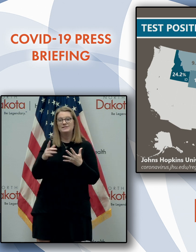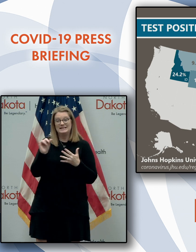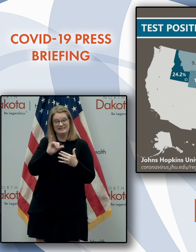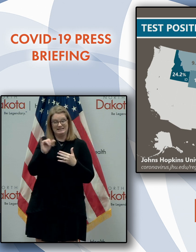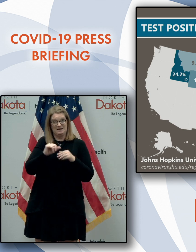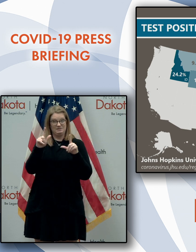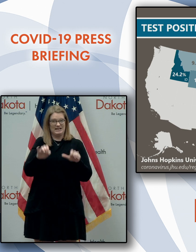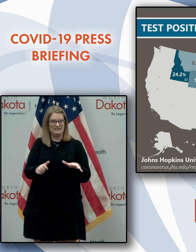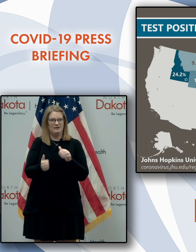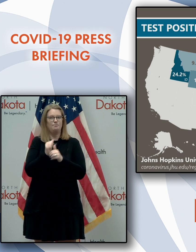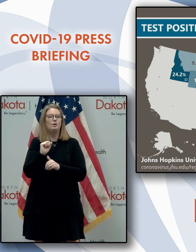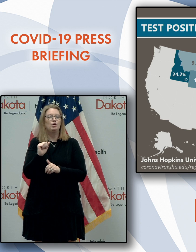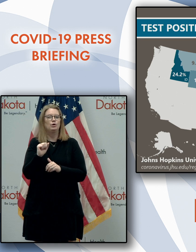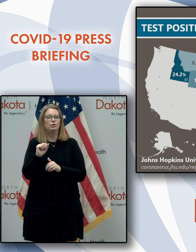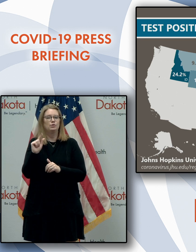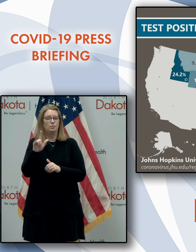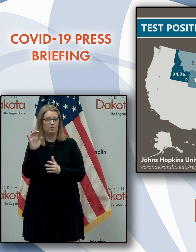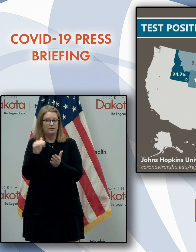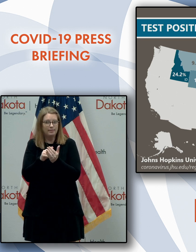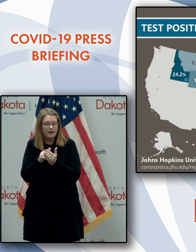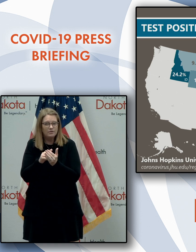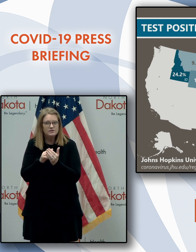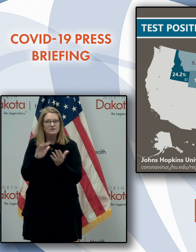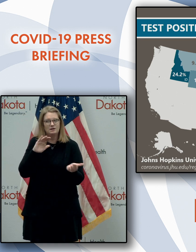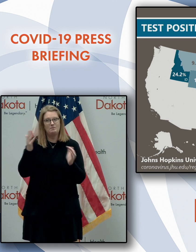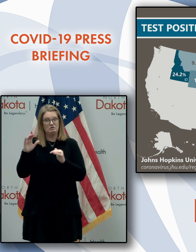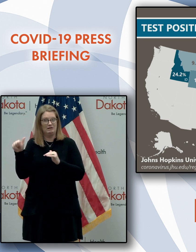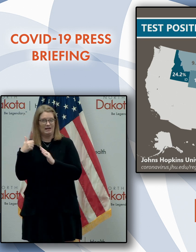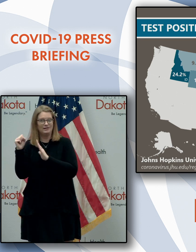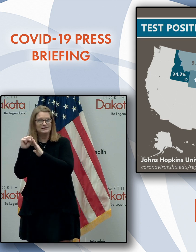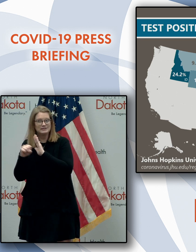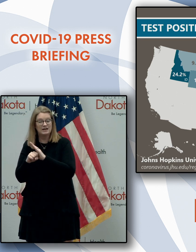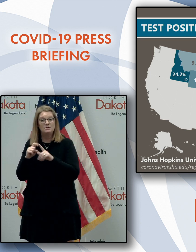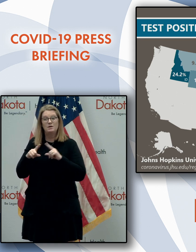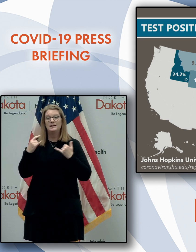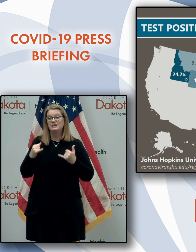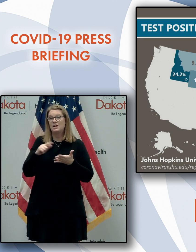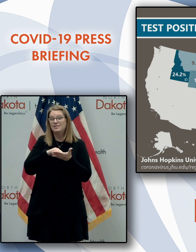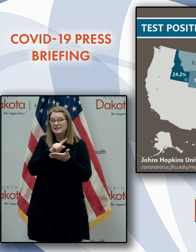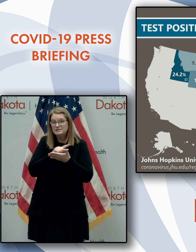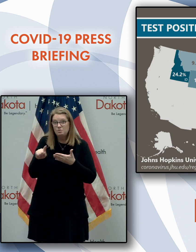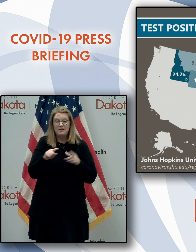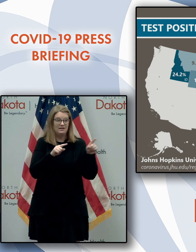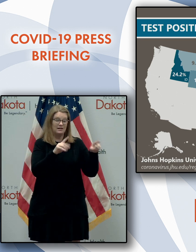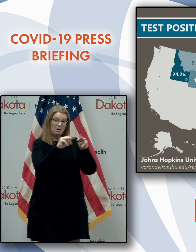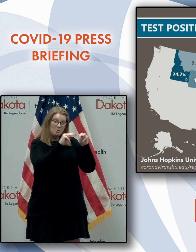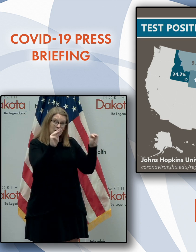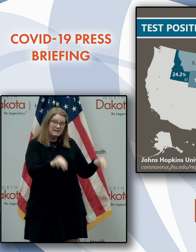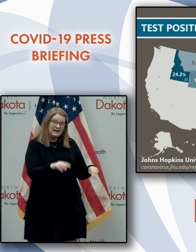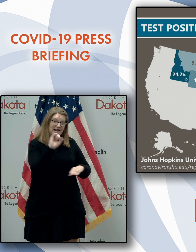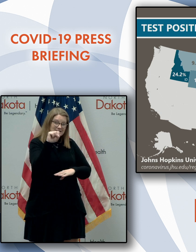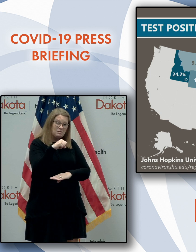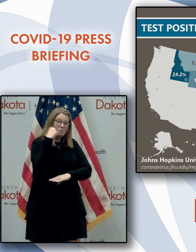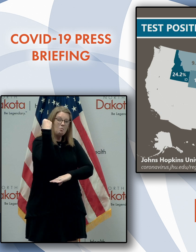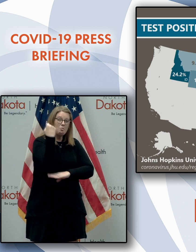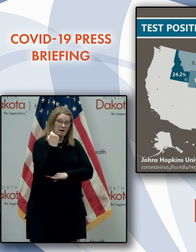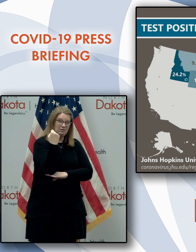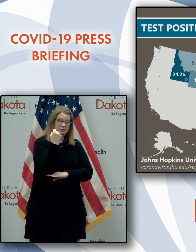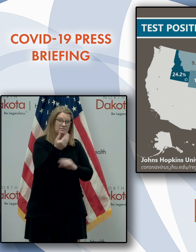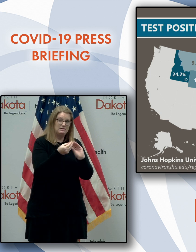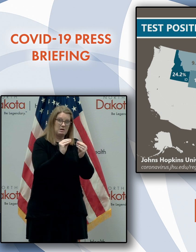as other states. But we did see that this week that Montana has had its record number of cases since the